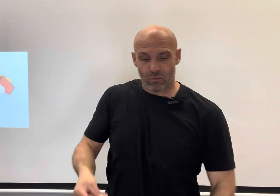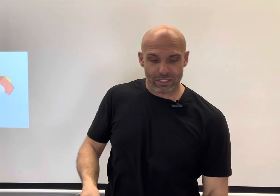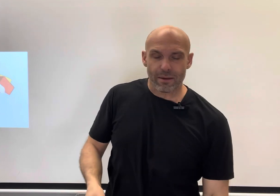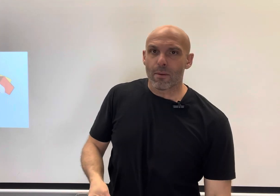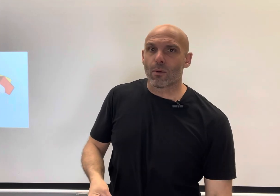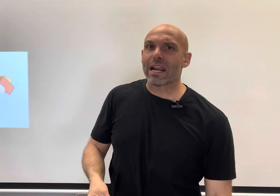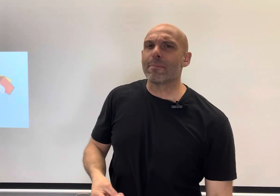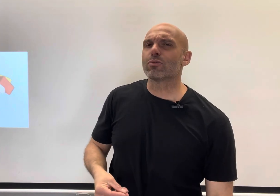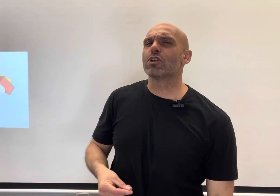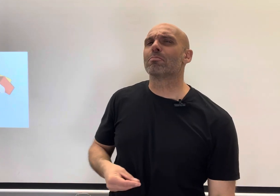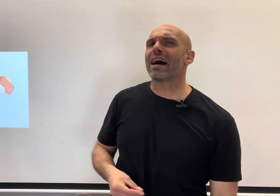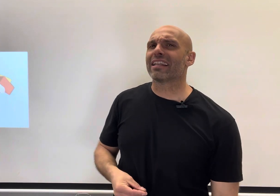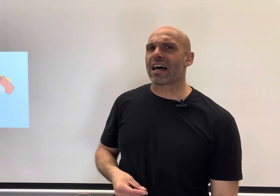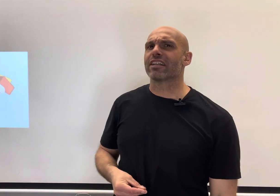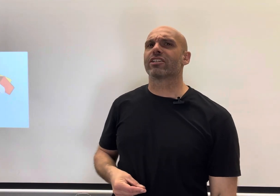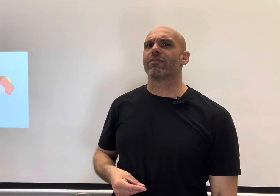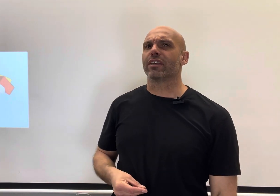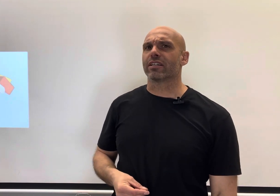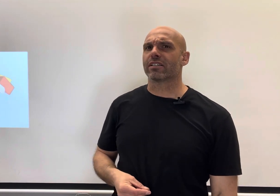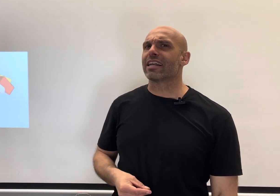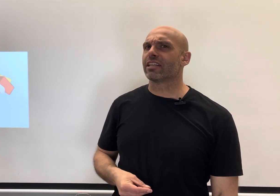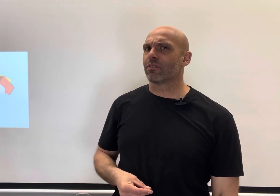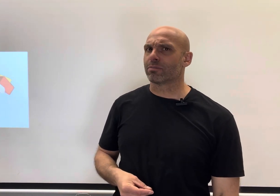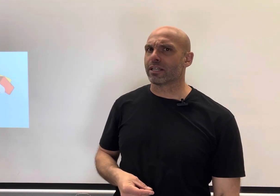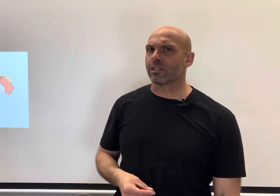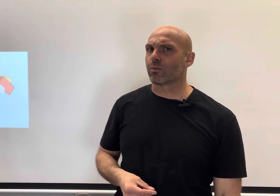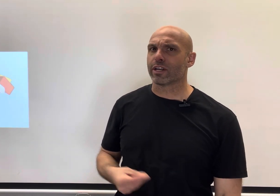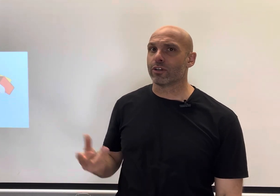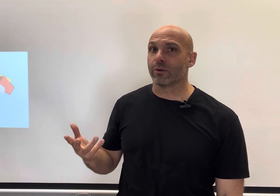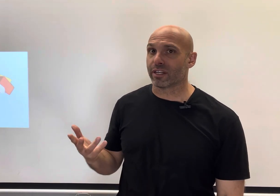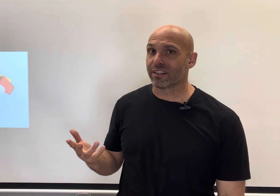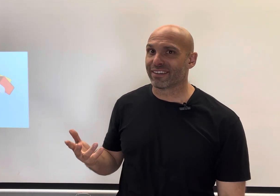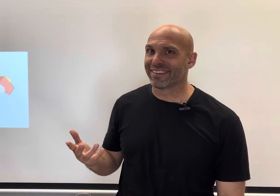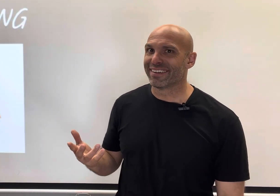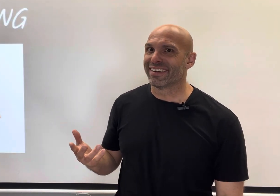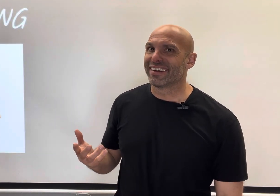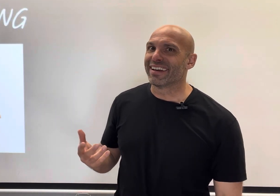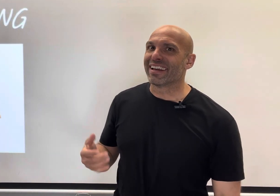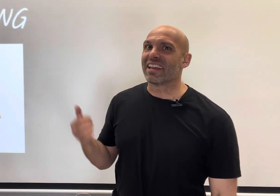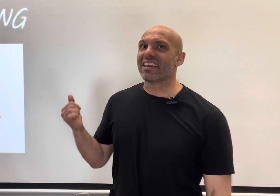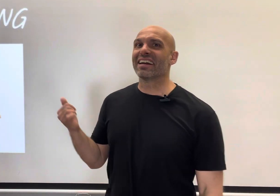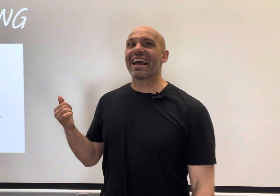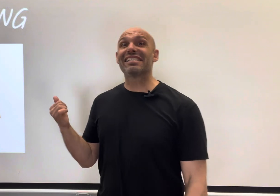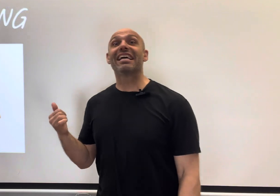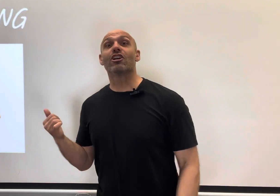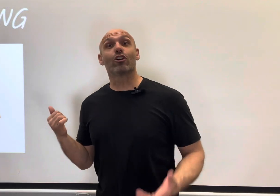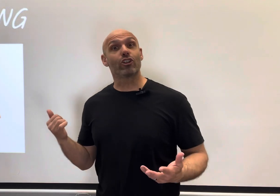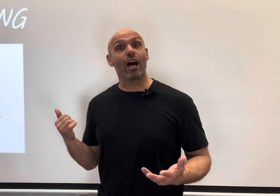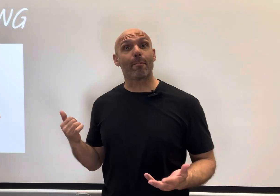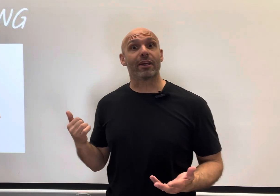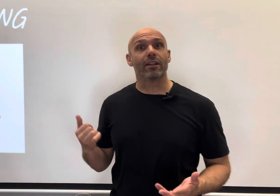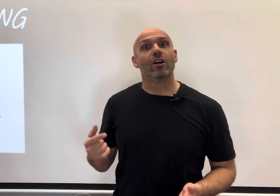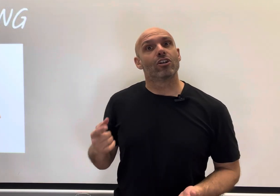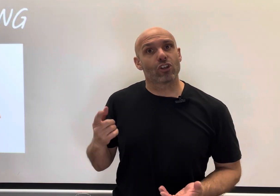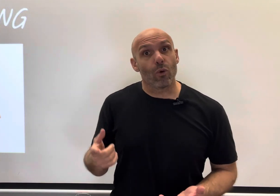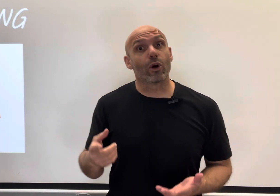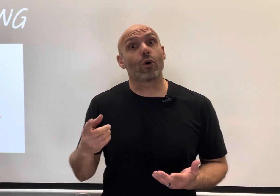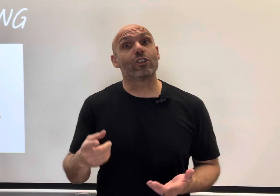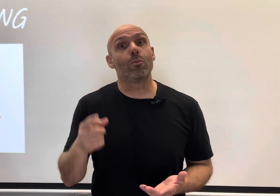time. But what happens when you buy lots of things at different places? What are you doing? You guessed it, you're shopping. So we're going to